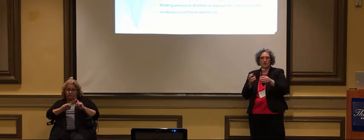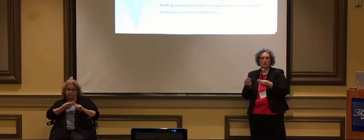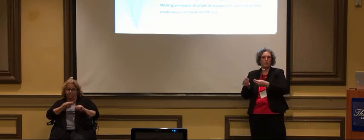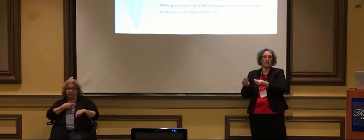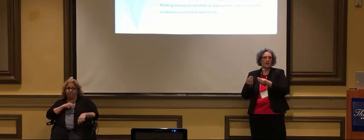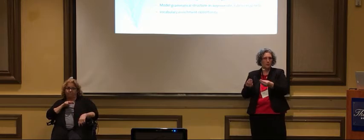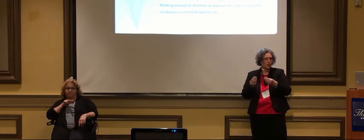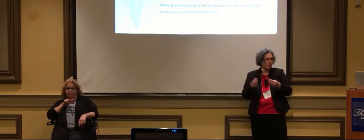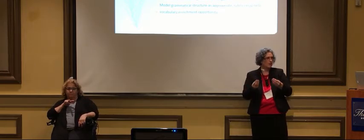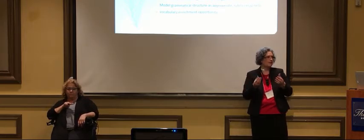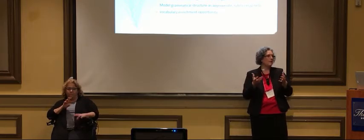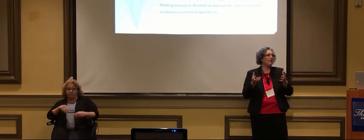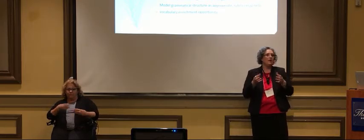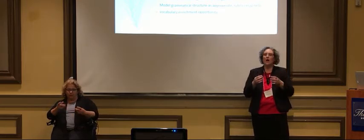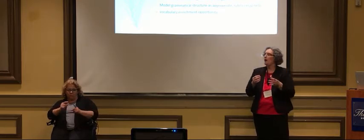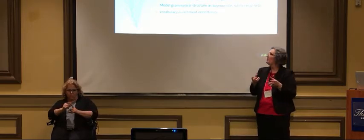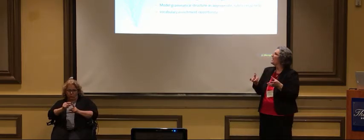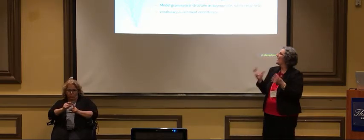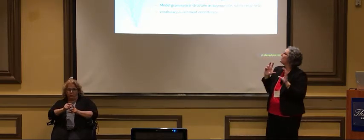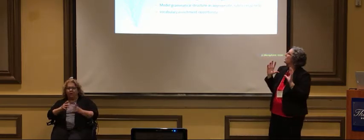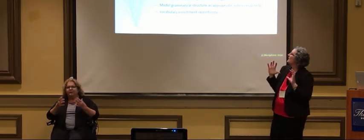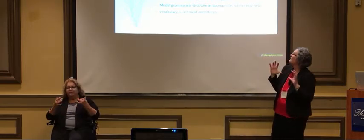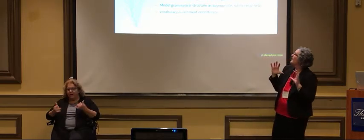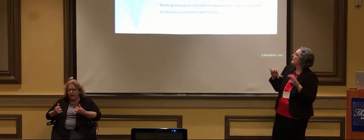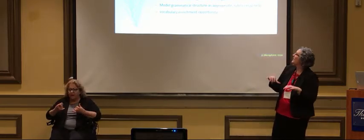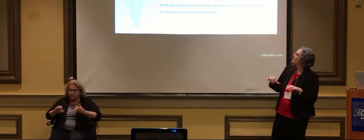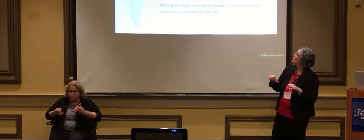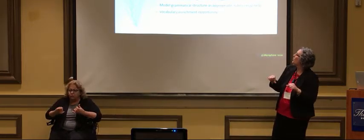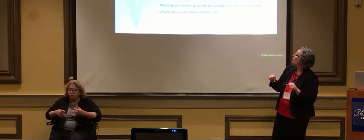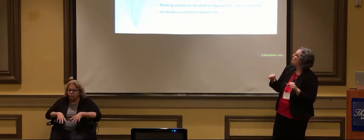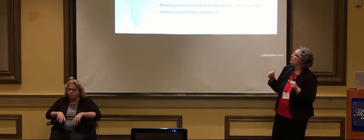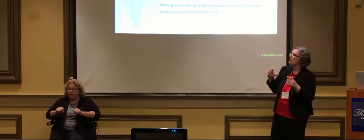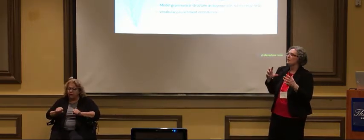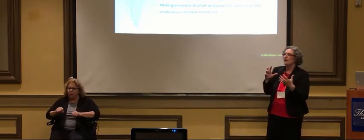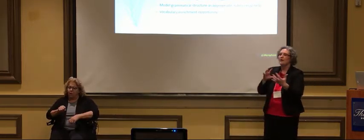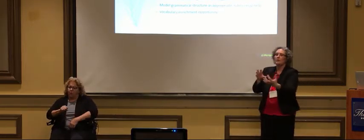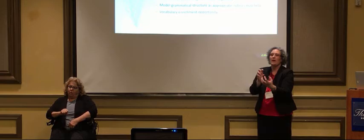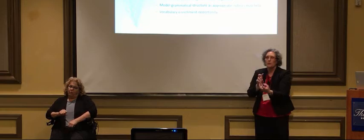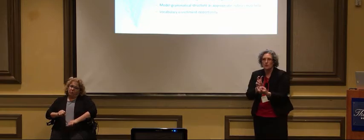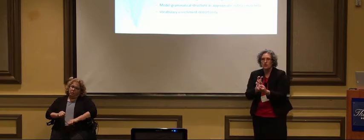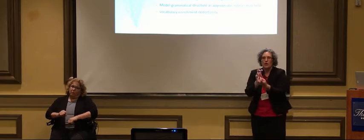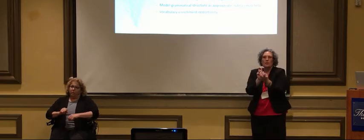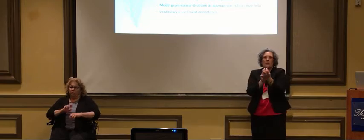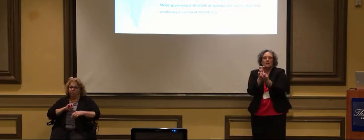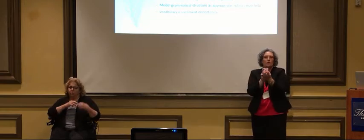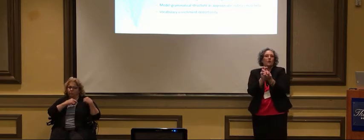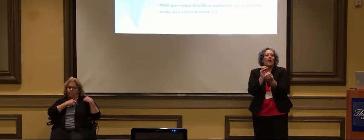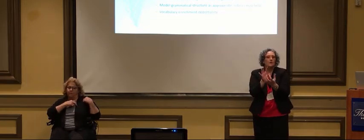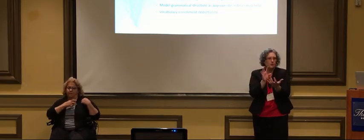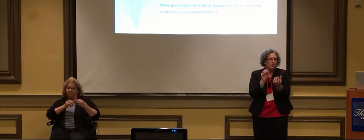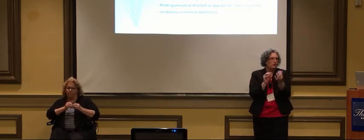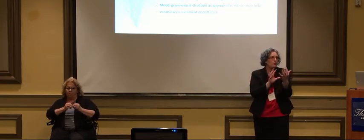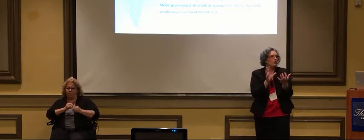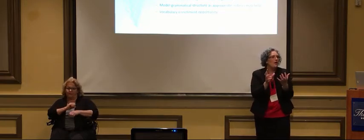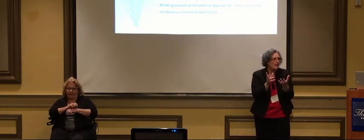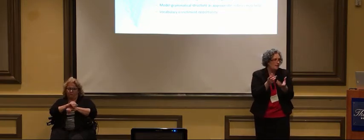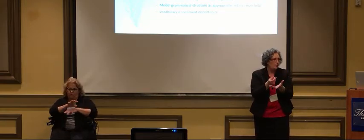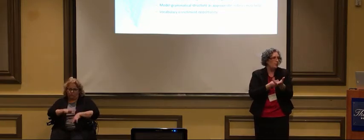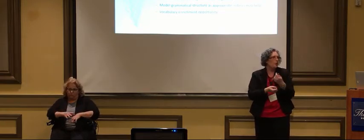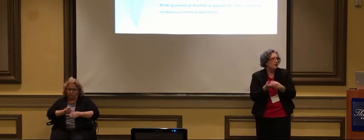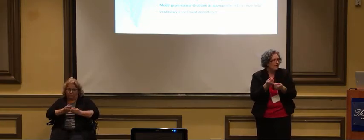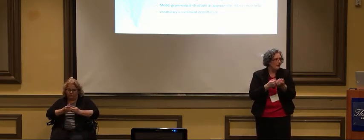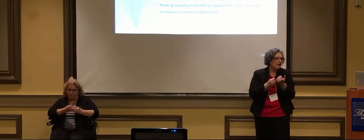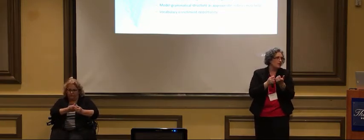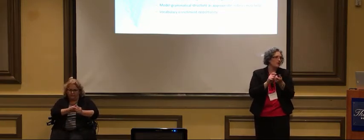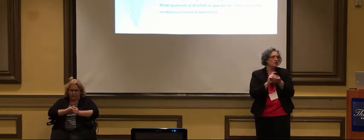back and just providing words. Now you kind of take on a role in the writing workshop as, you know, a counselor. You're guiding